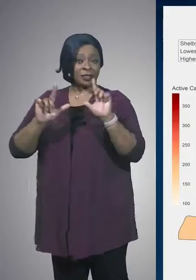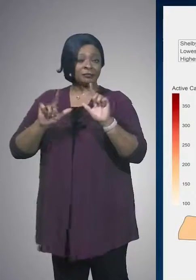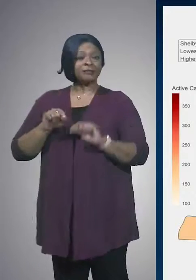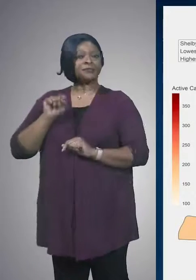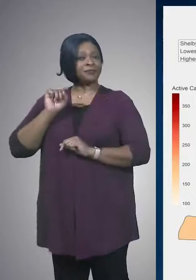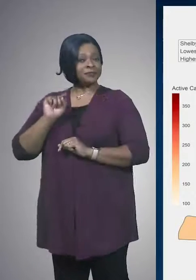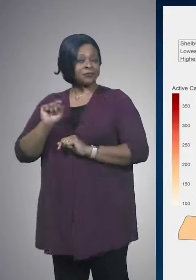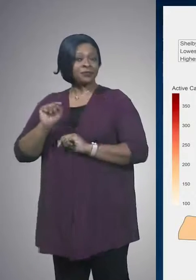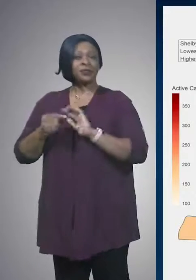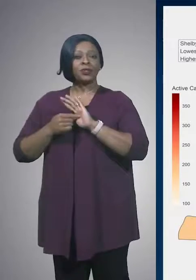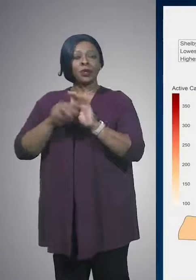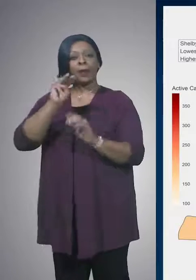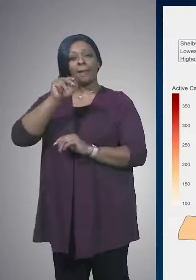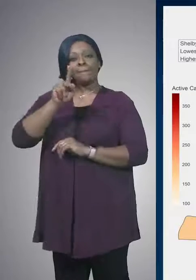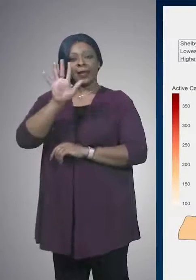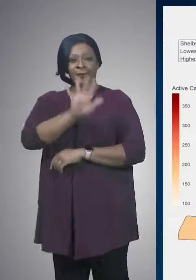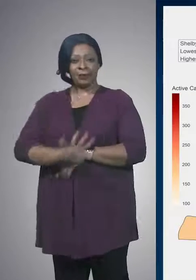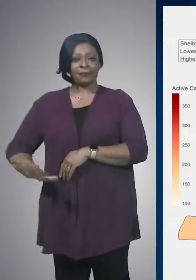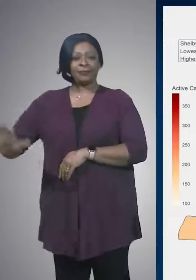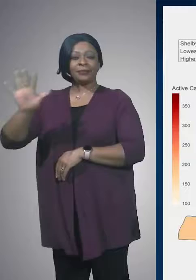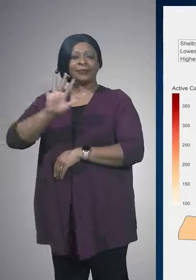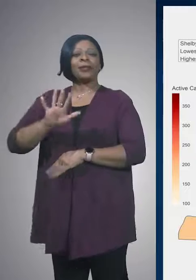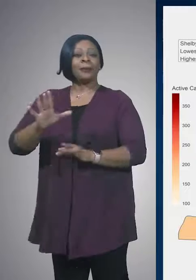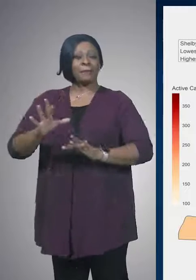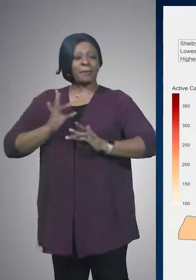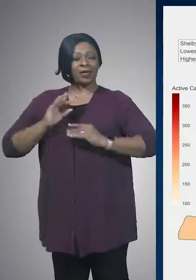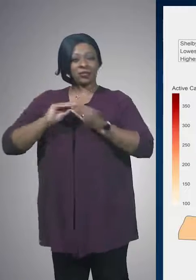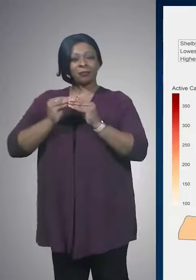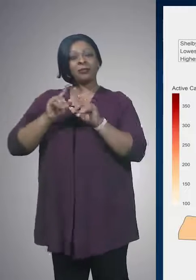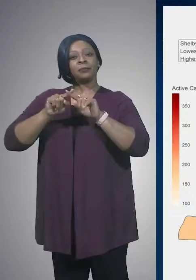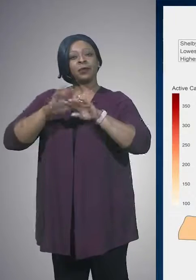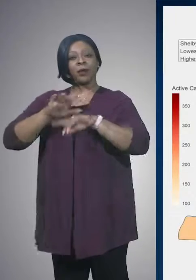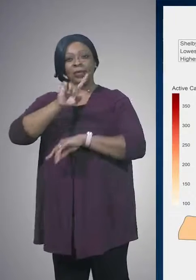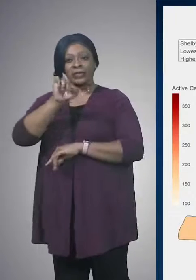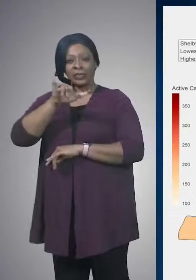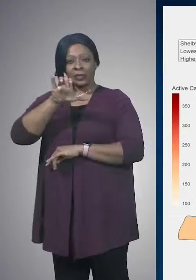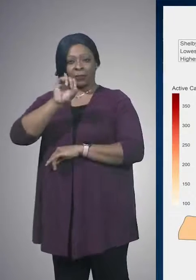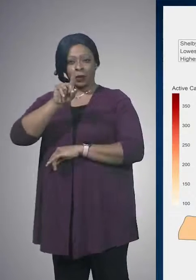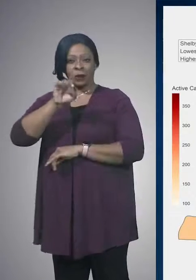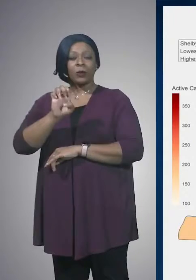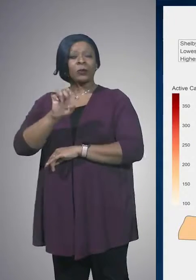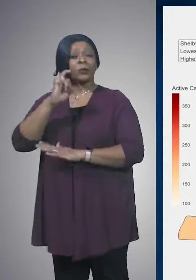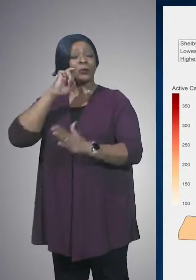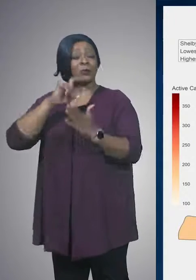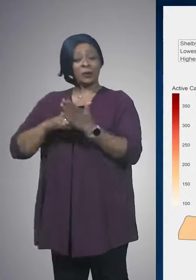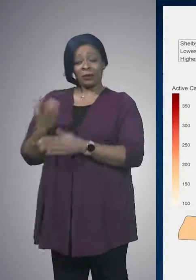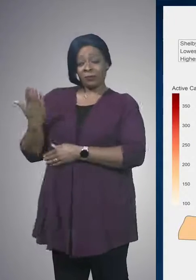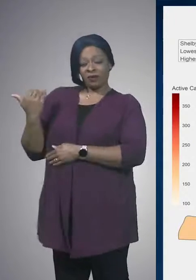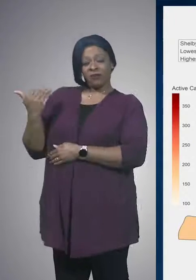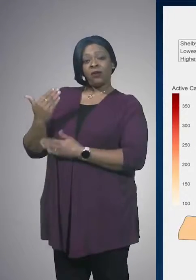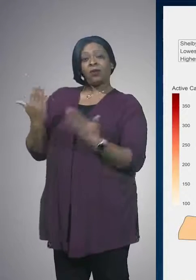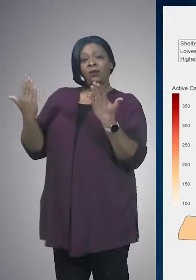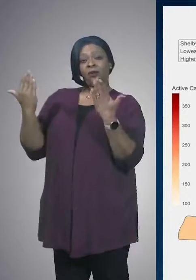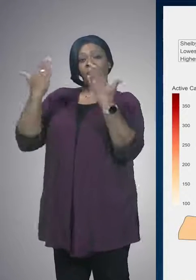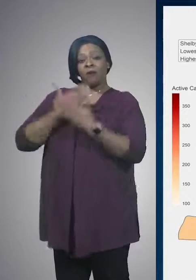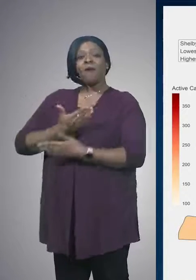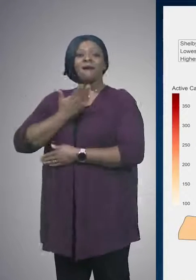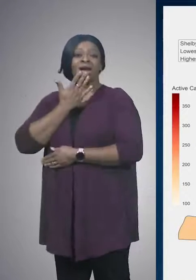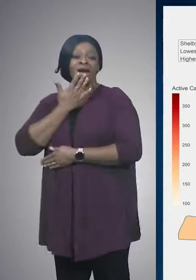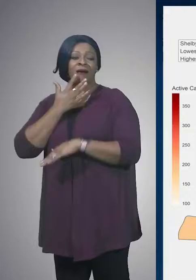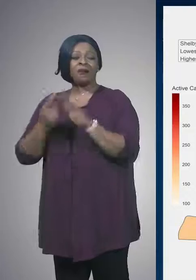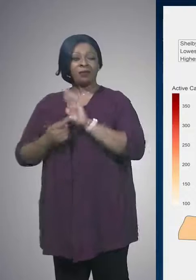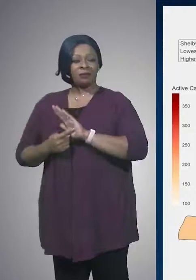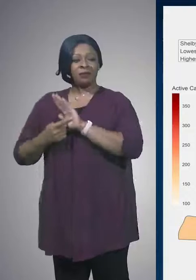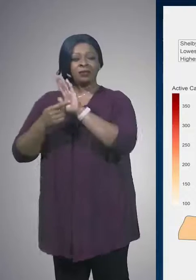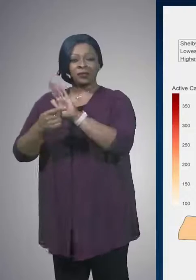This is a map showing the active cases by zip code. As you have noted in the past, the darker areas indicate that